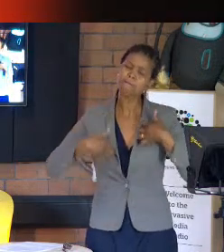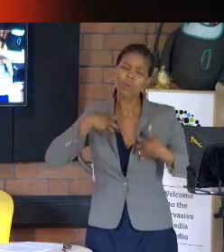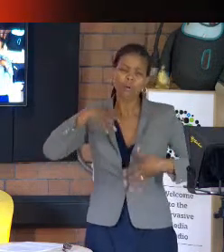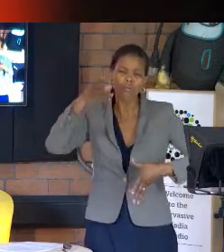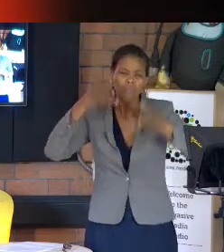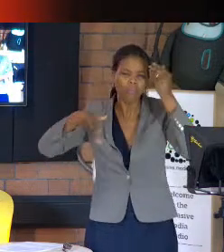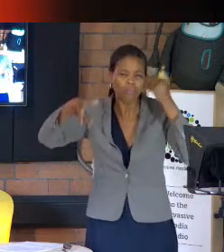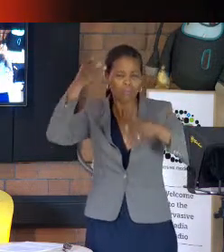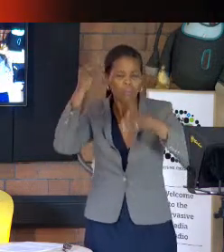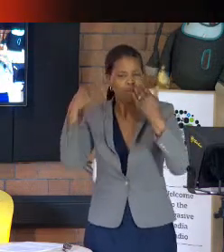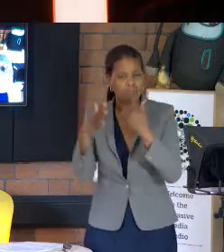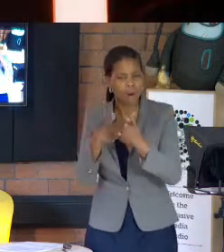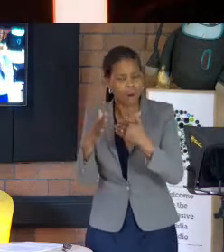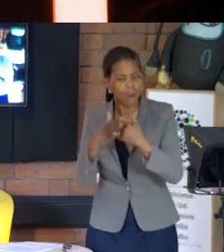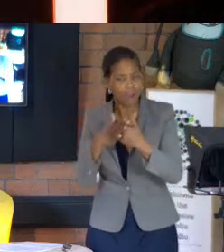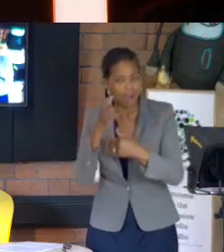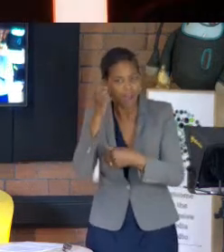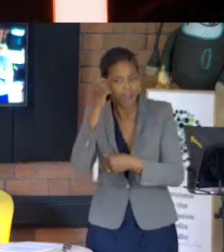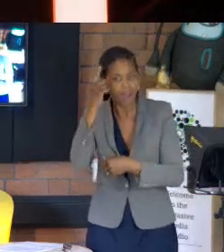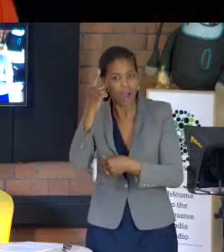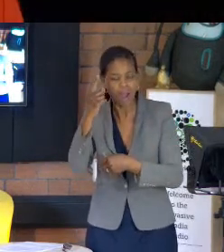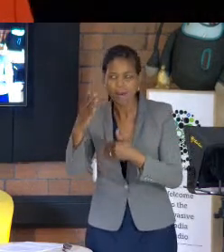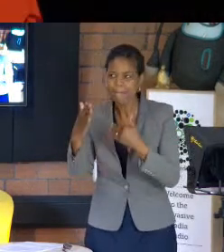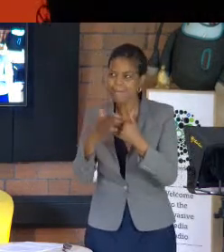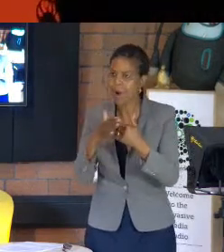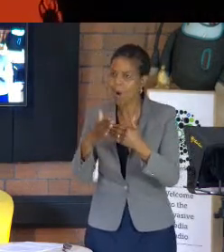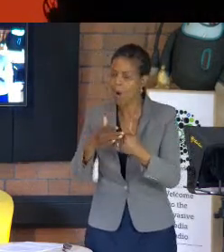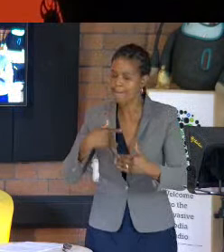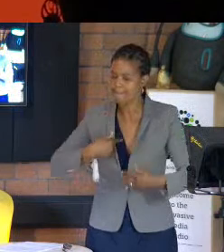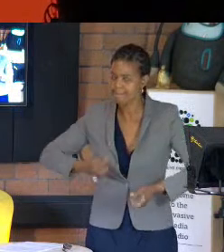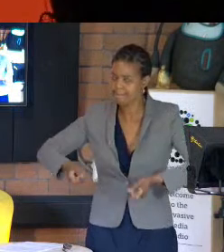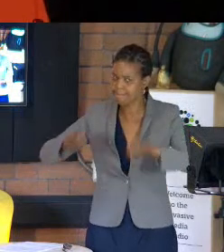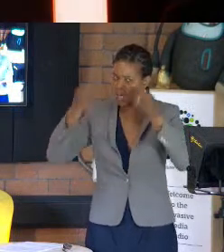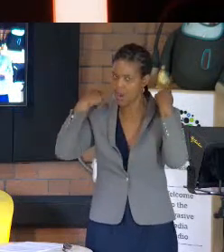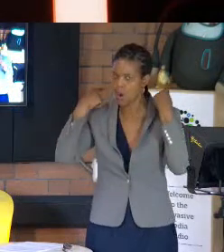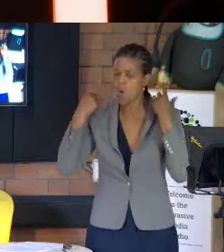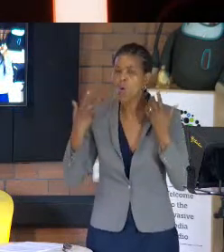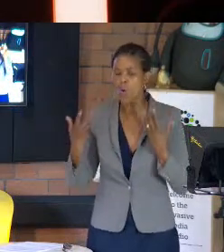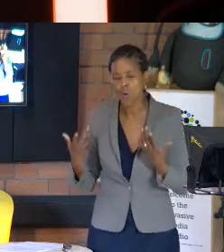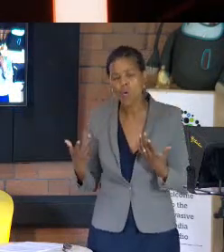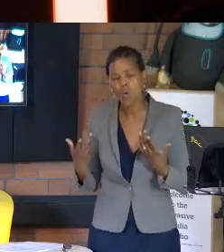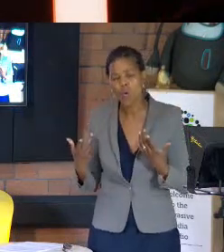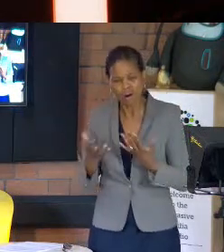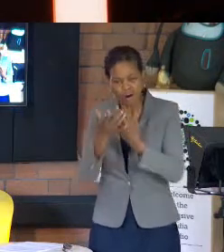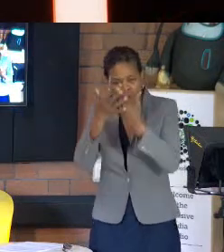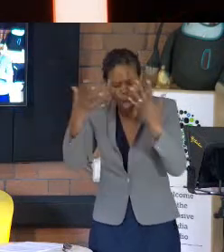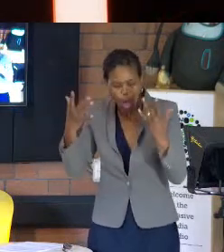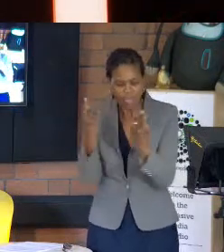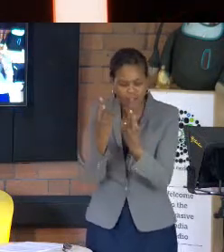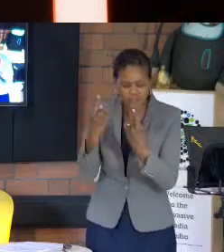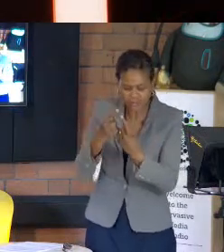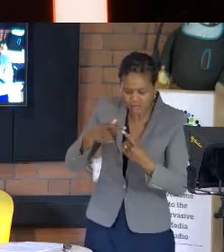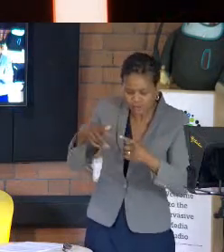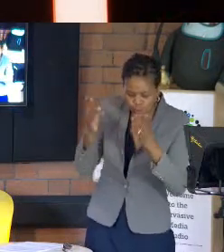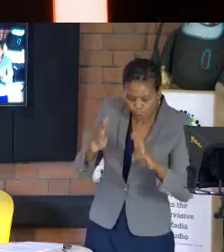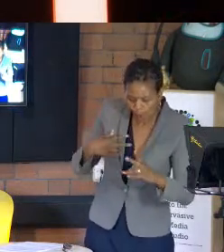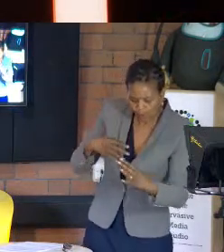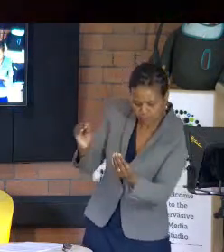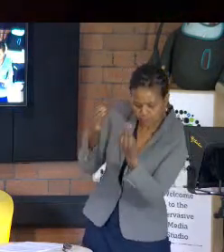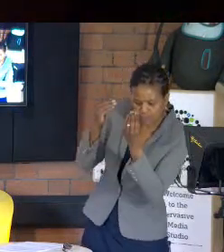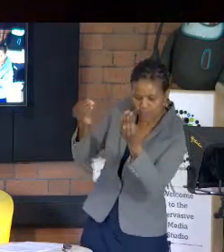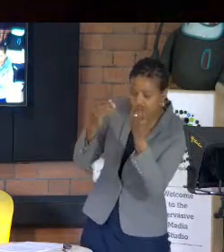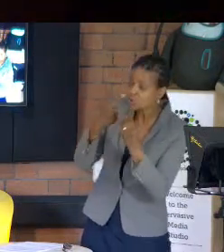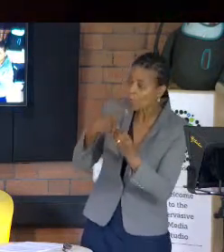is when I realized there is so much I didn't know. Much of what I was taught in school and told was